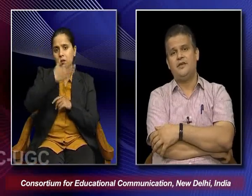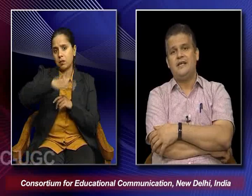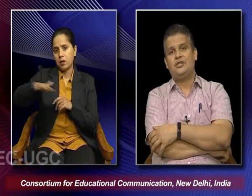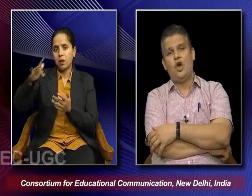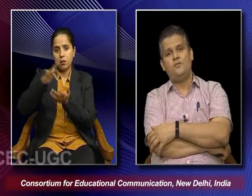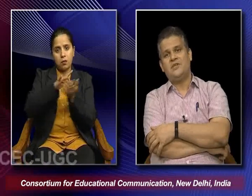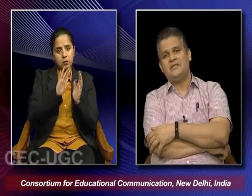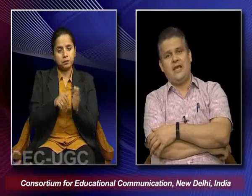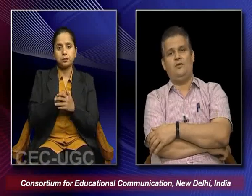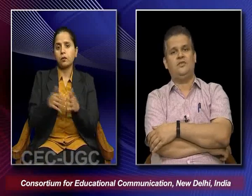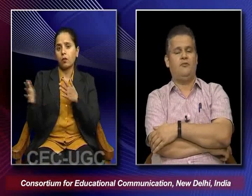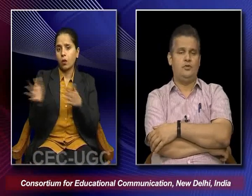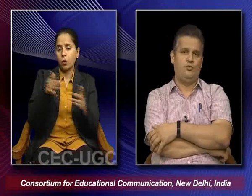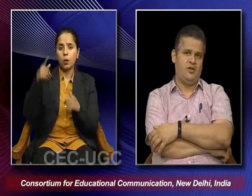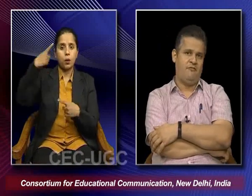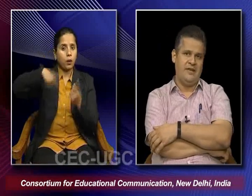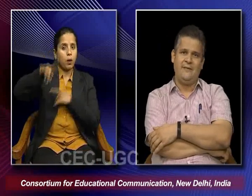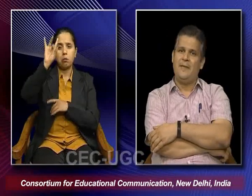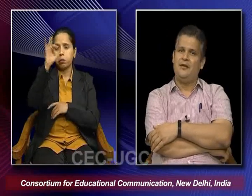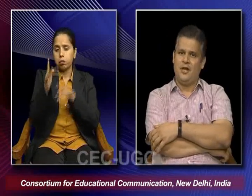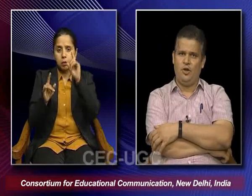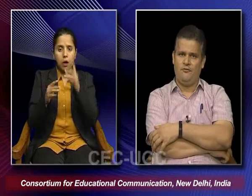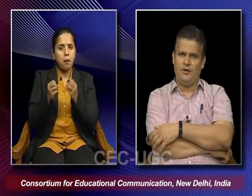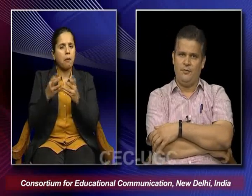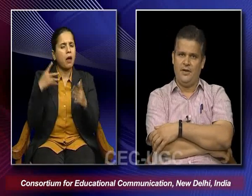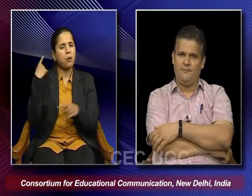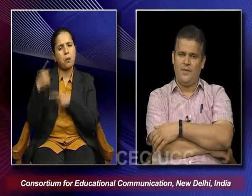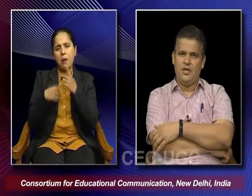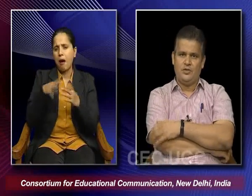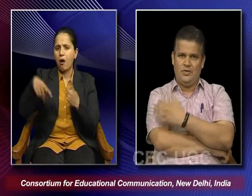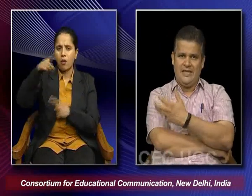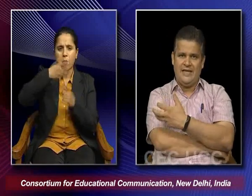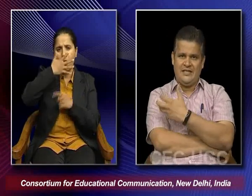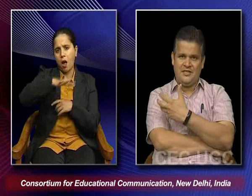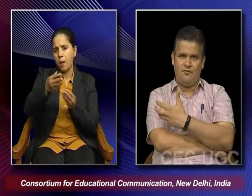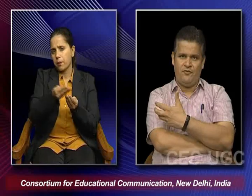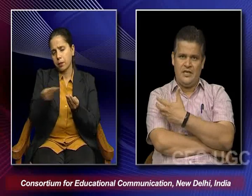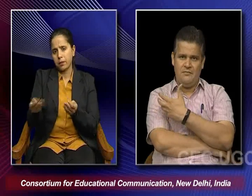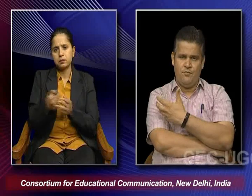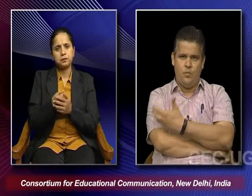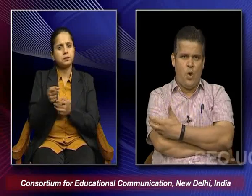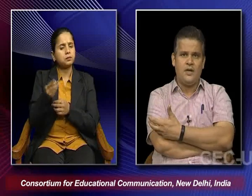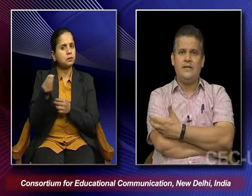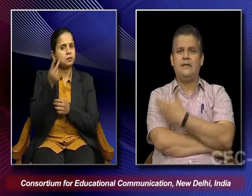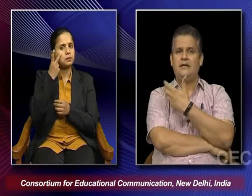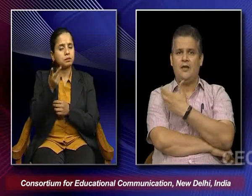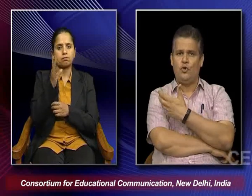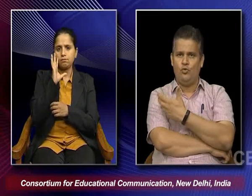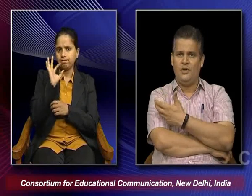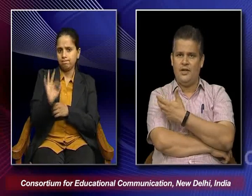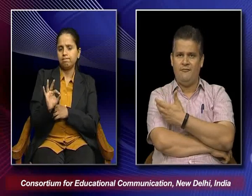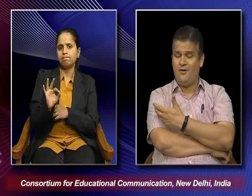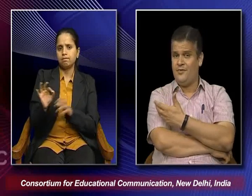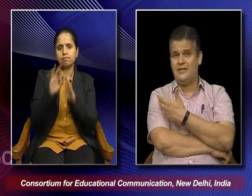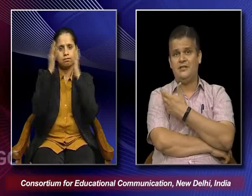areas, storms and cyclones have also become very regular phenomena. So these are some of the important